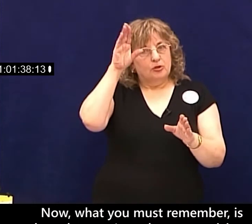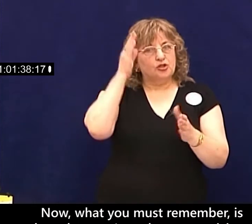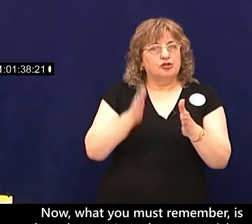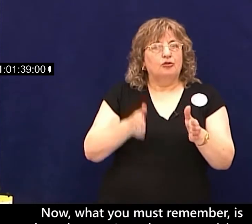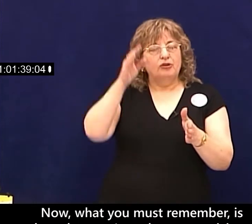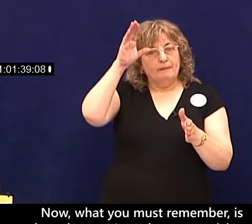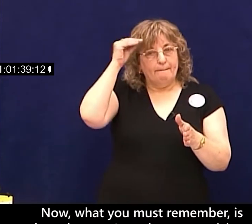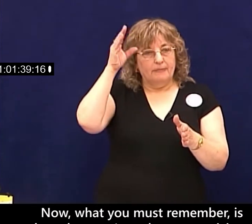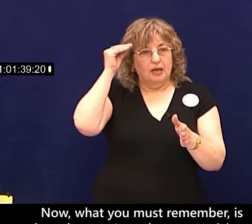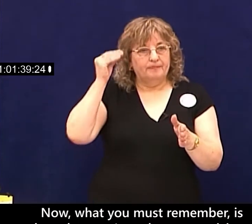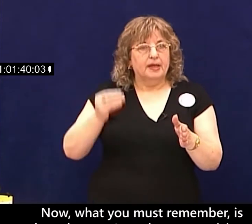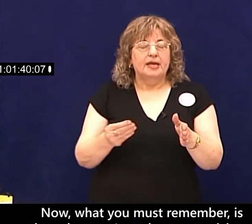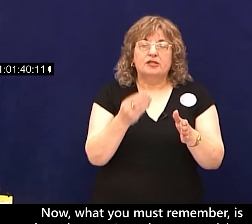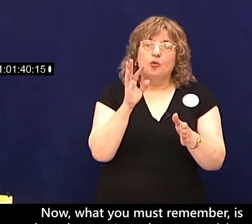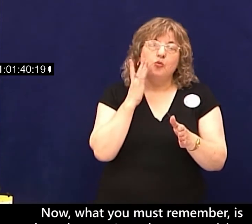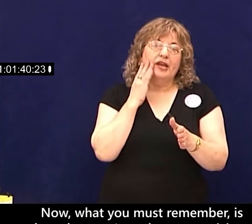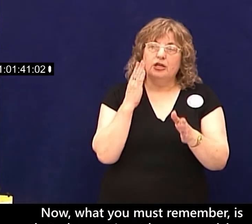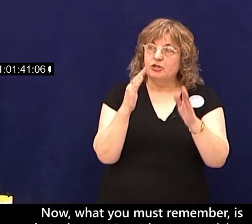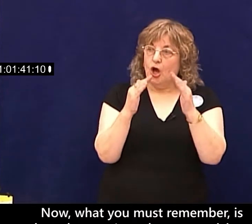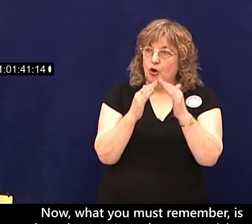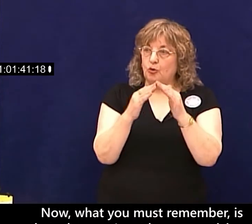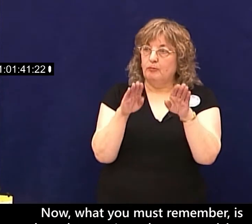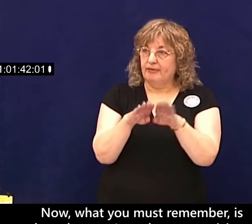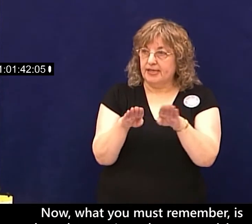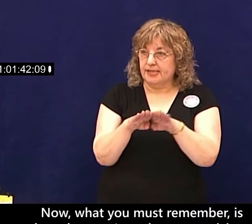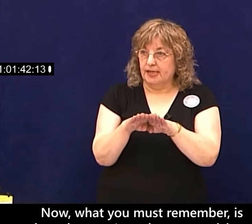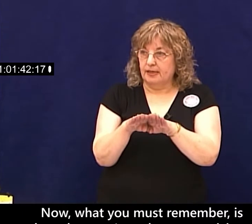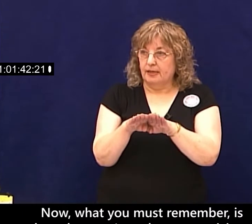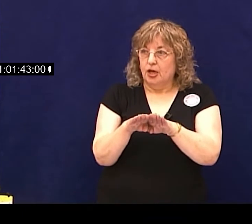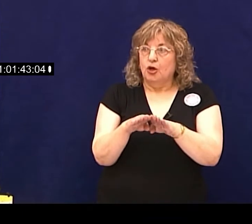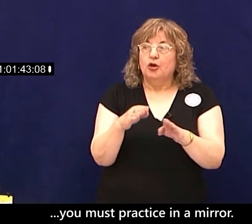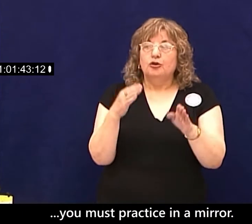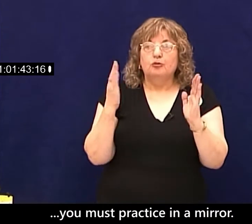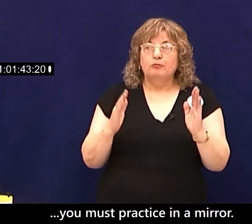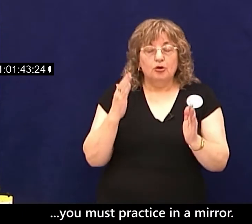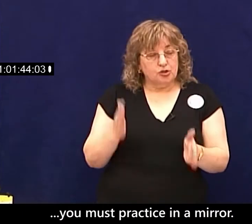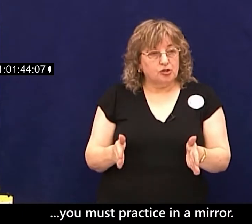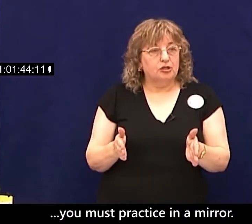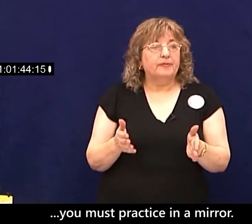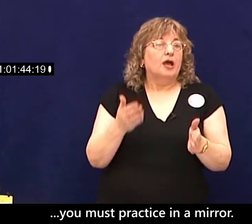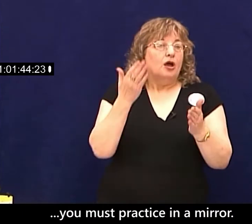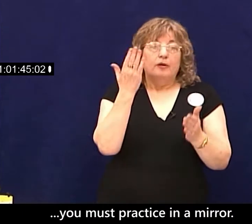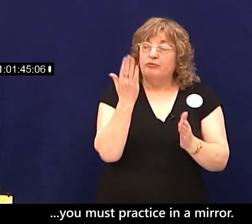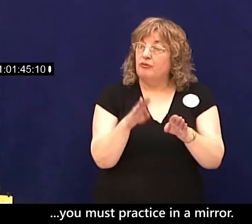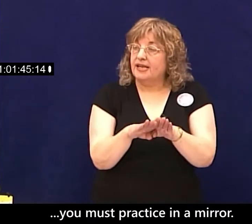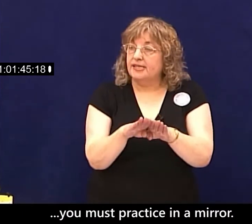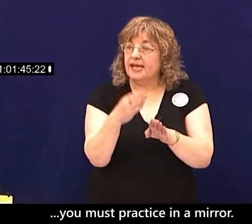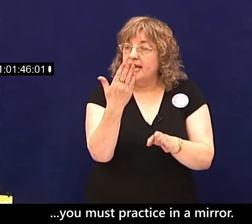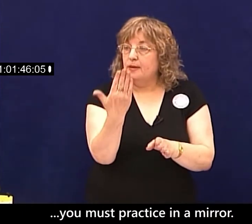must remember is that when you're at home practicing, you must practice in a